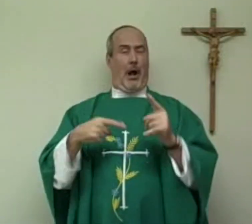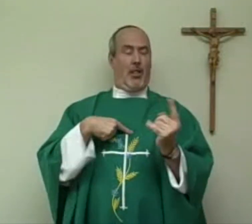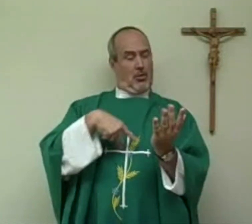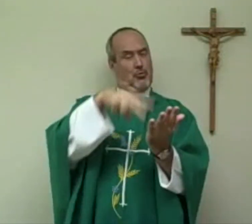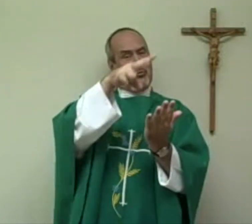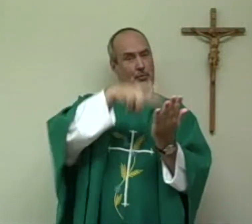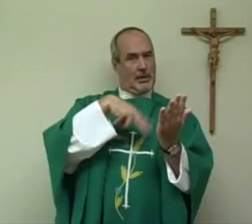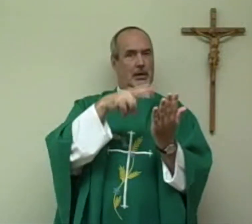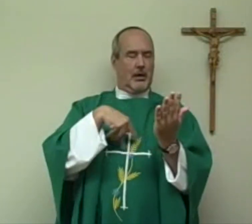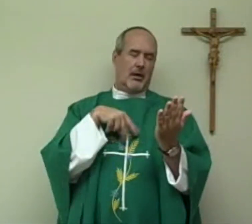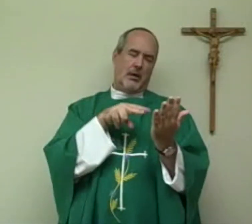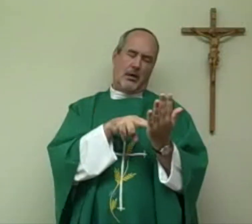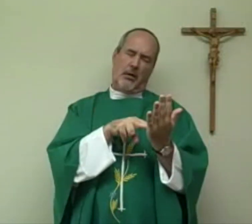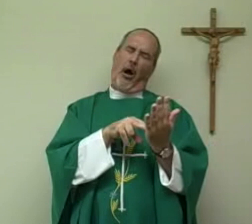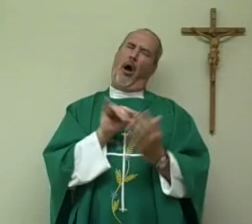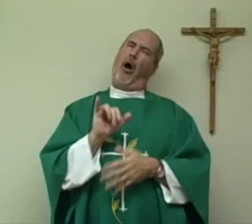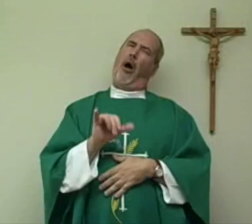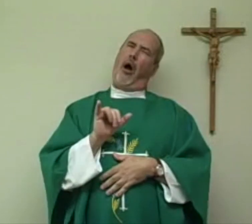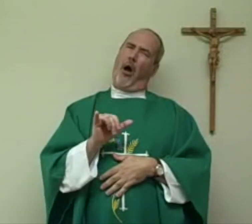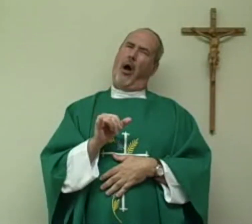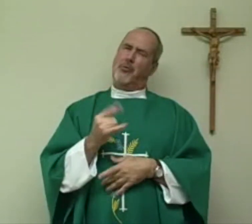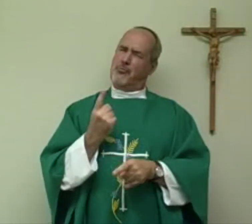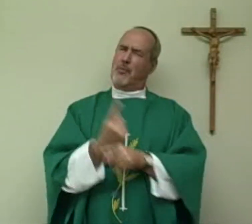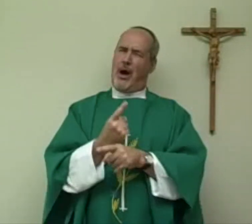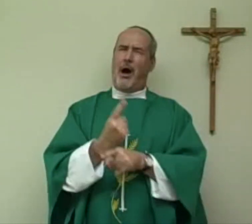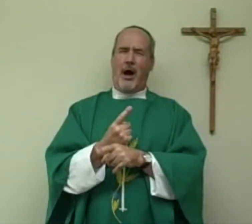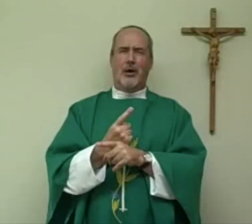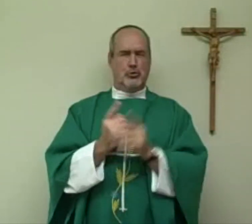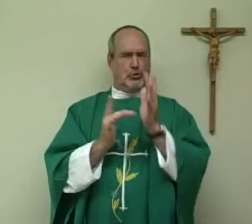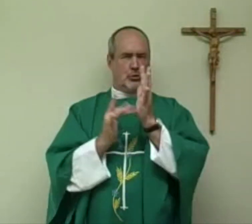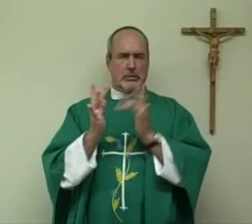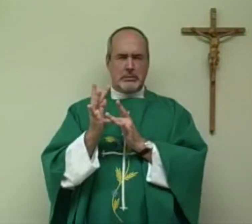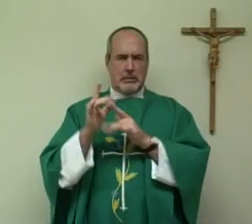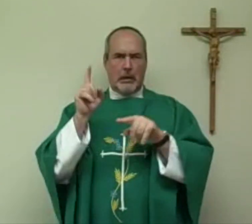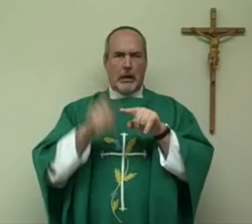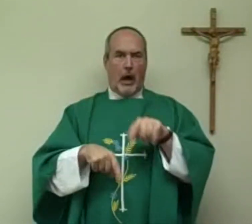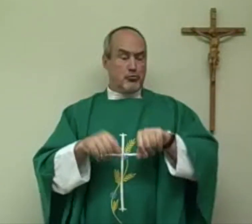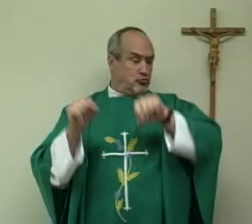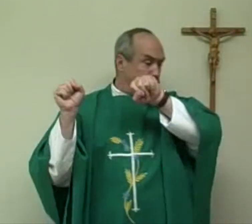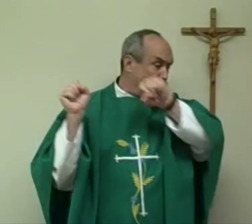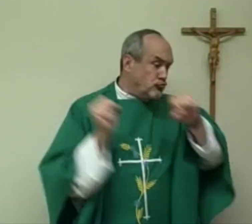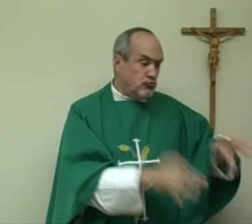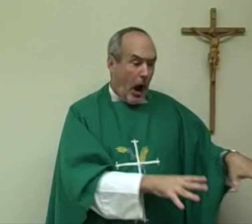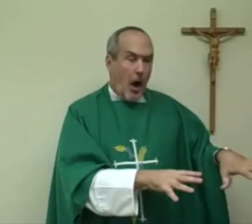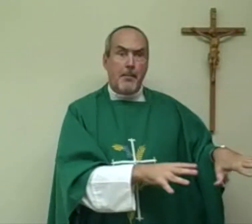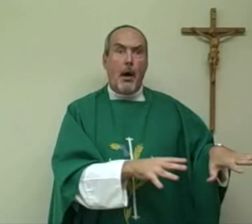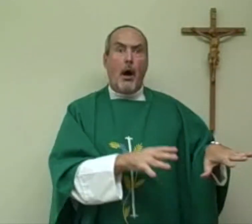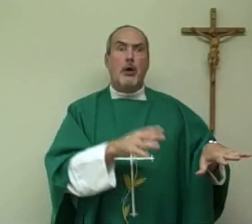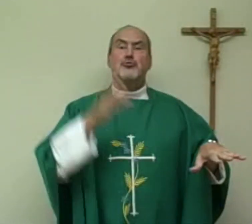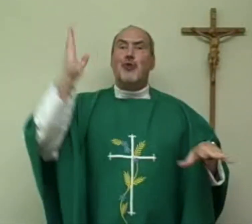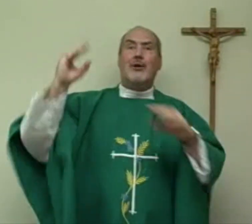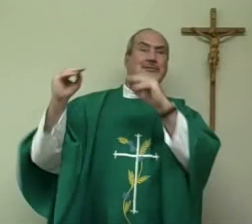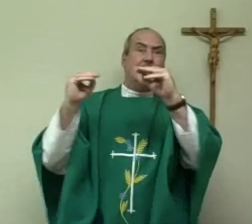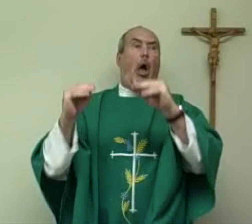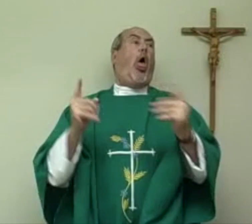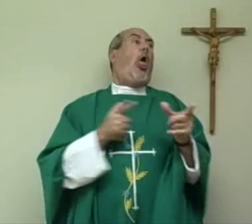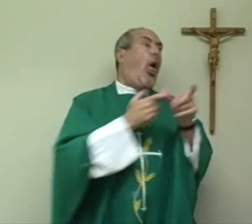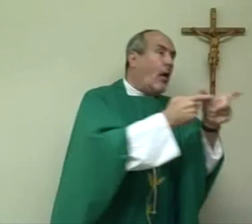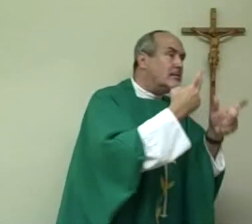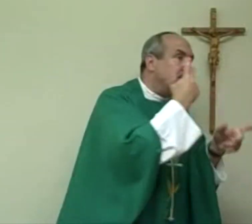Now, something else kind of popped into my head when I was reading today. And I thought, yeah, that's right. Jesus didn't just